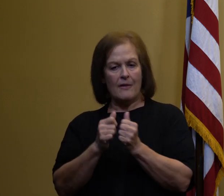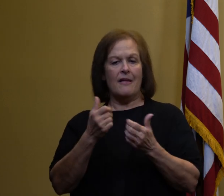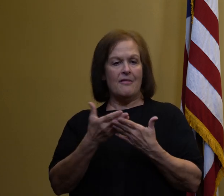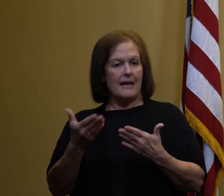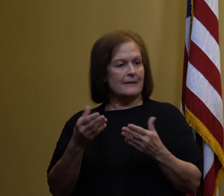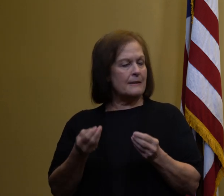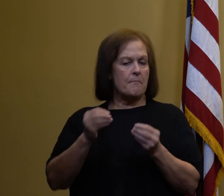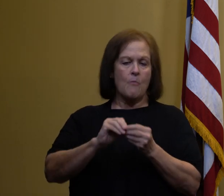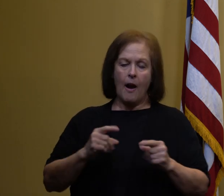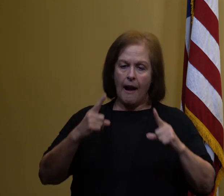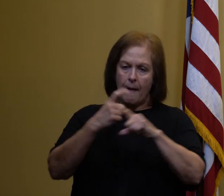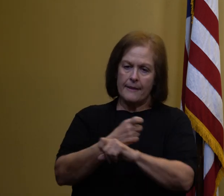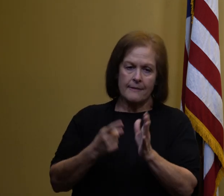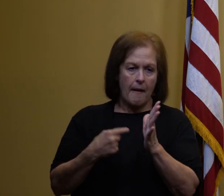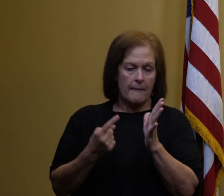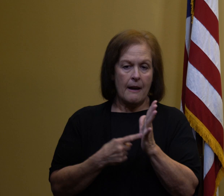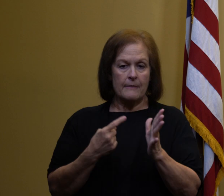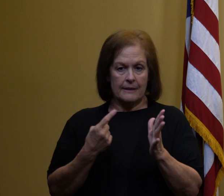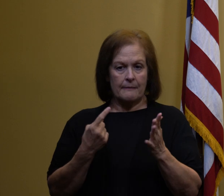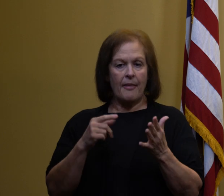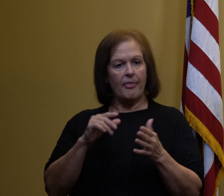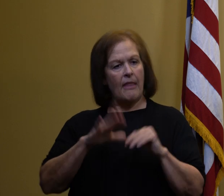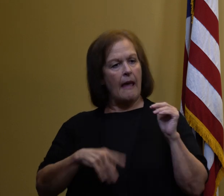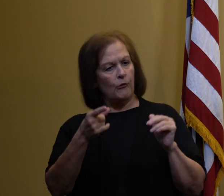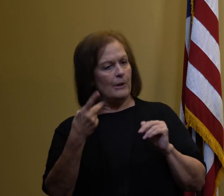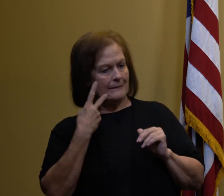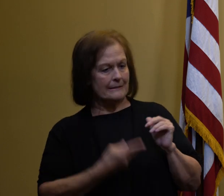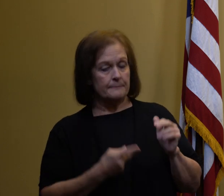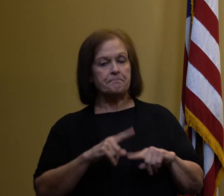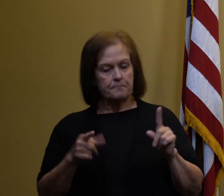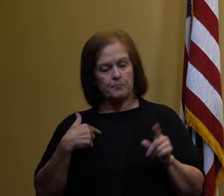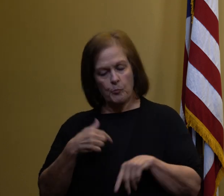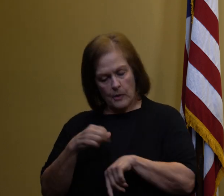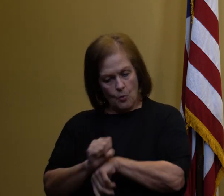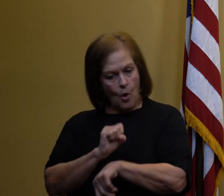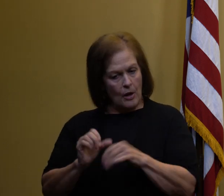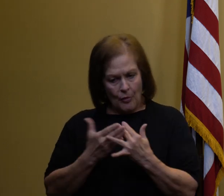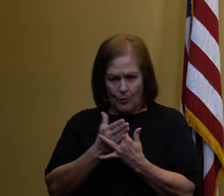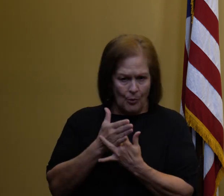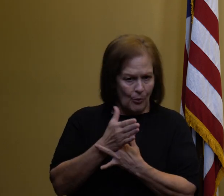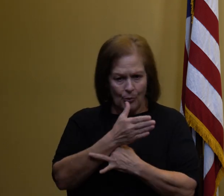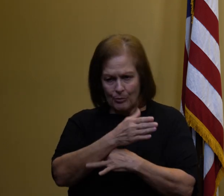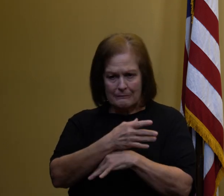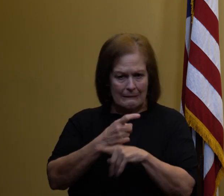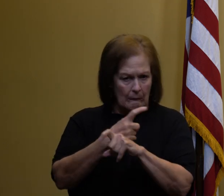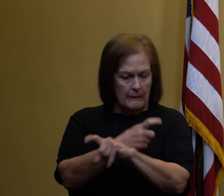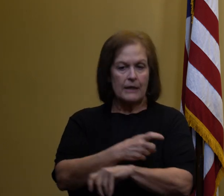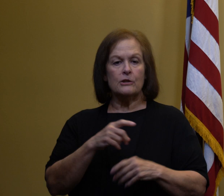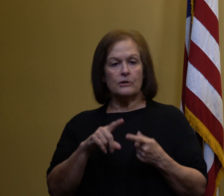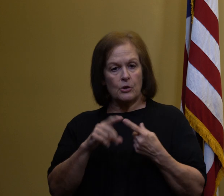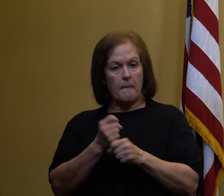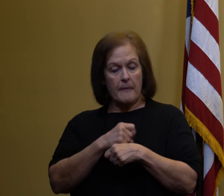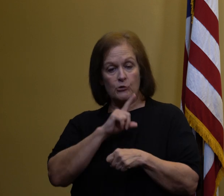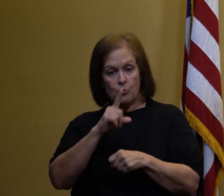even more complicated at times than they seem. But we're working through the complications in order to, again,